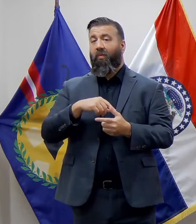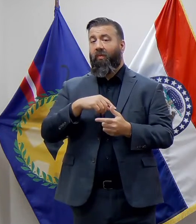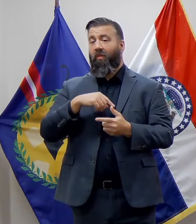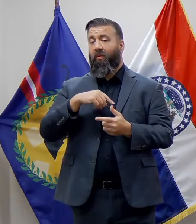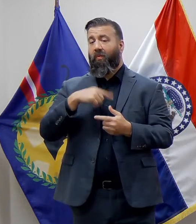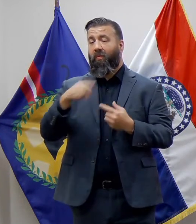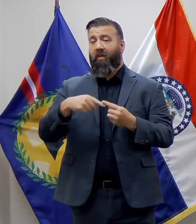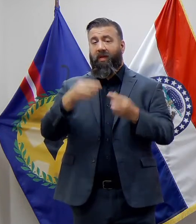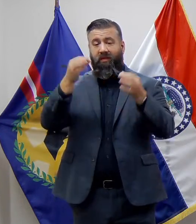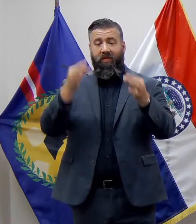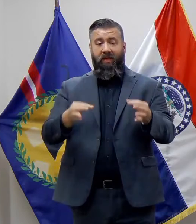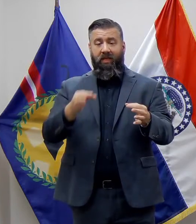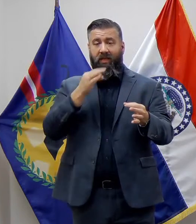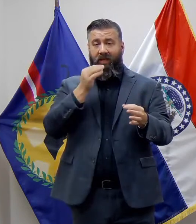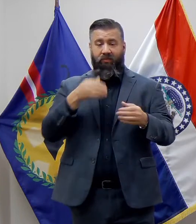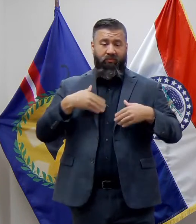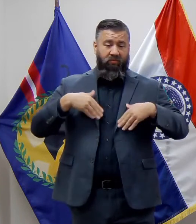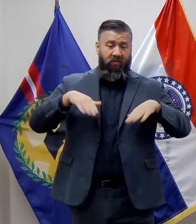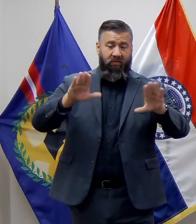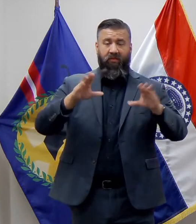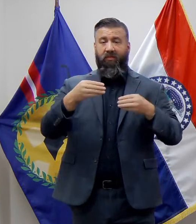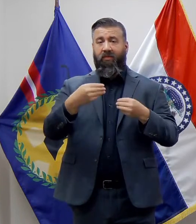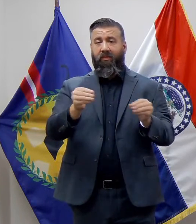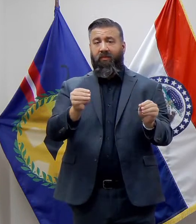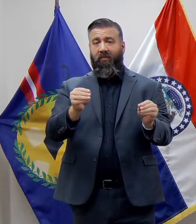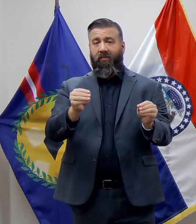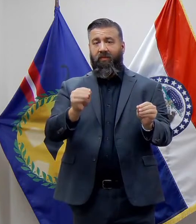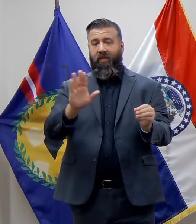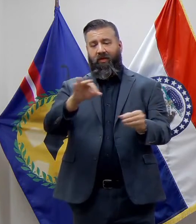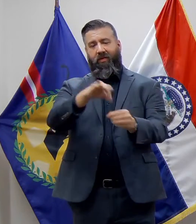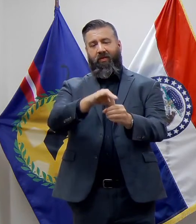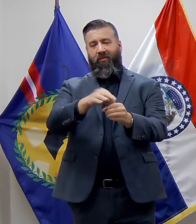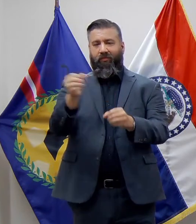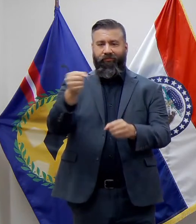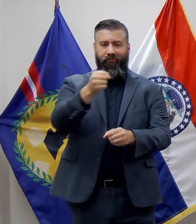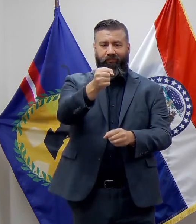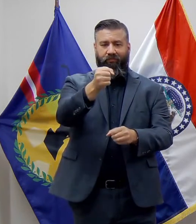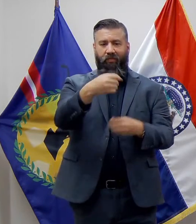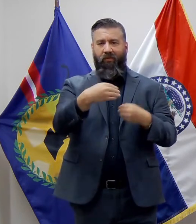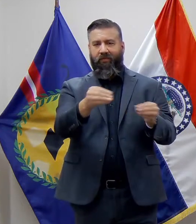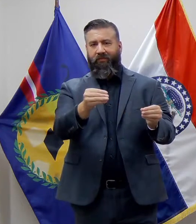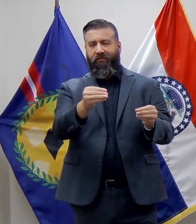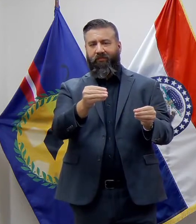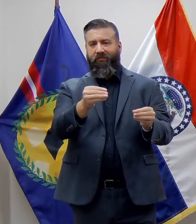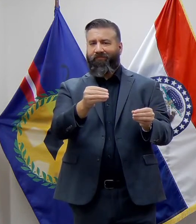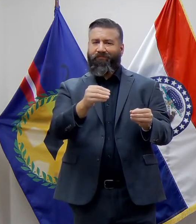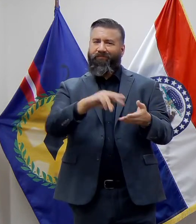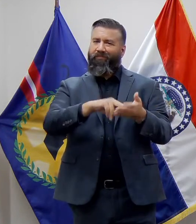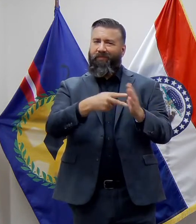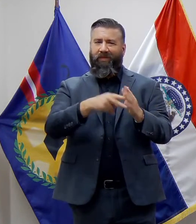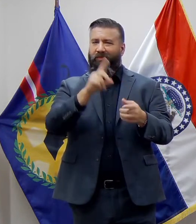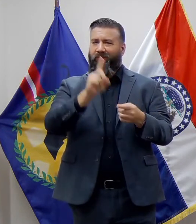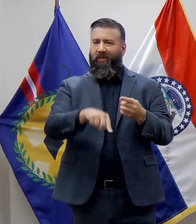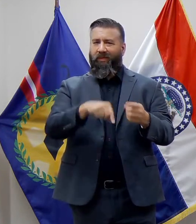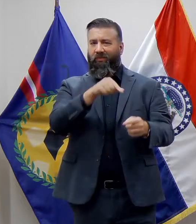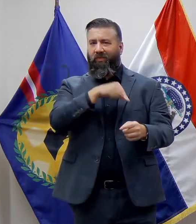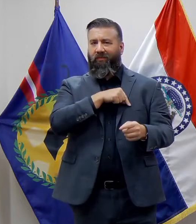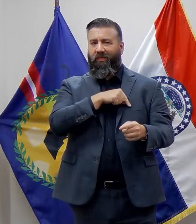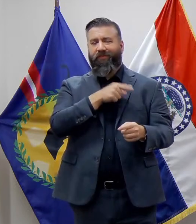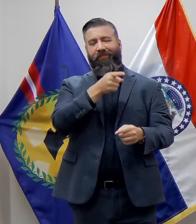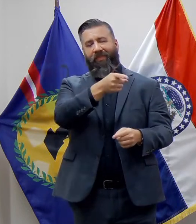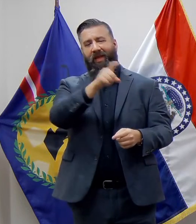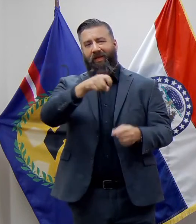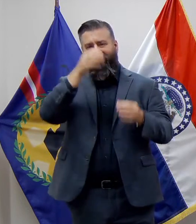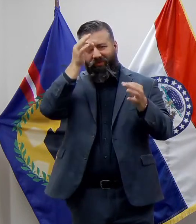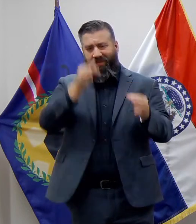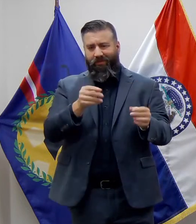not to forfeit their other office, their other elected or appointed office, then they became ineligible. So they had to choose. So when we